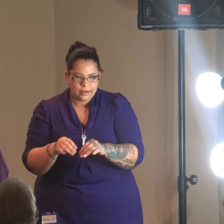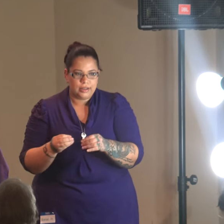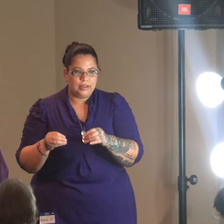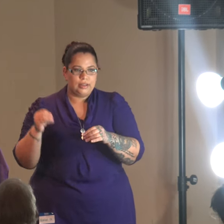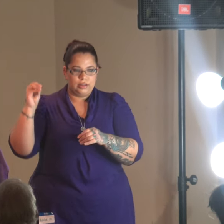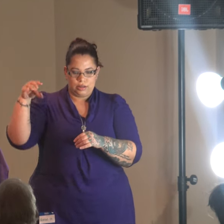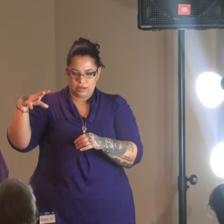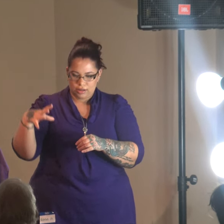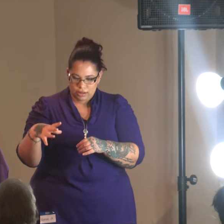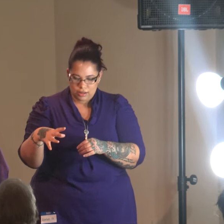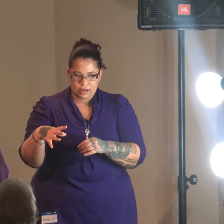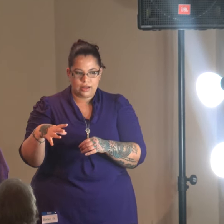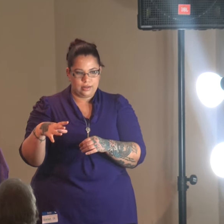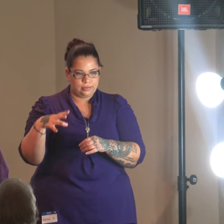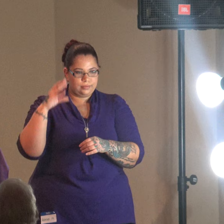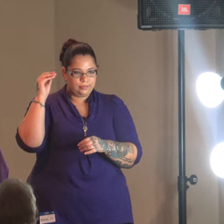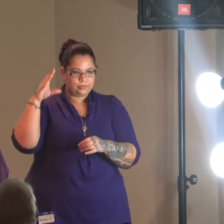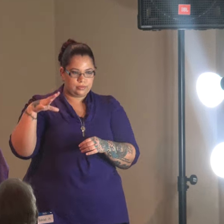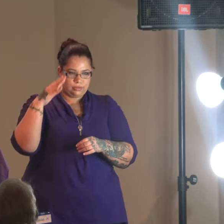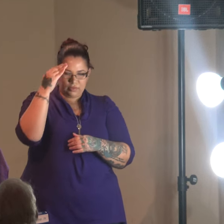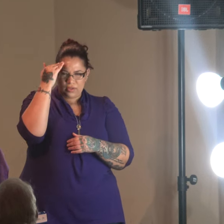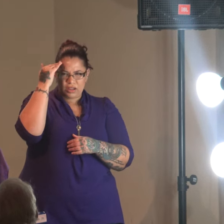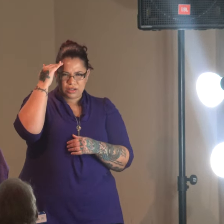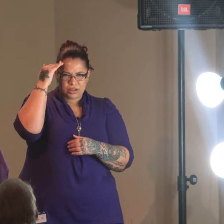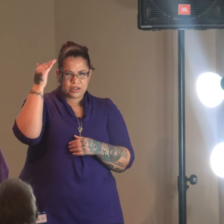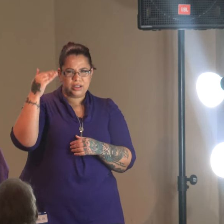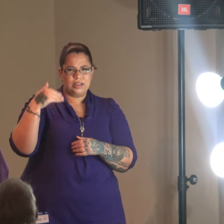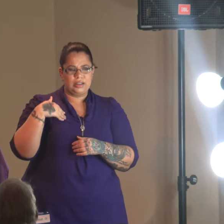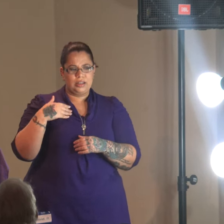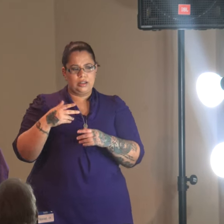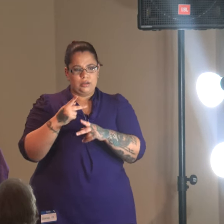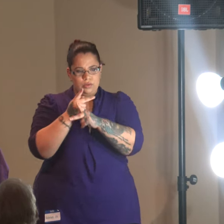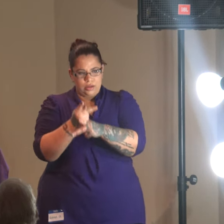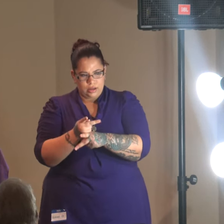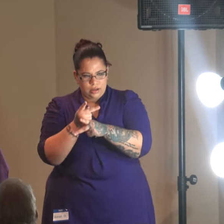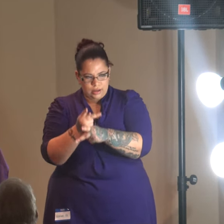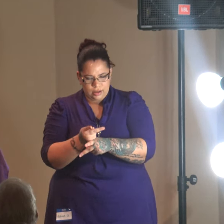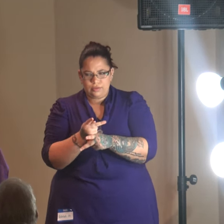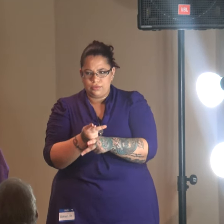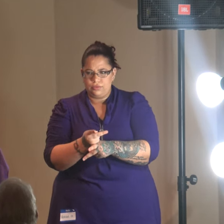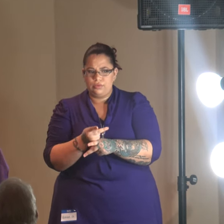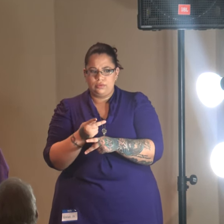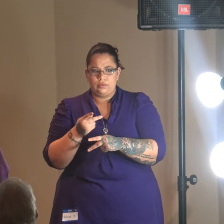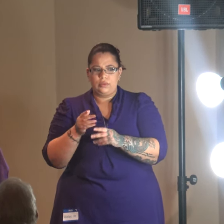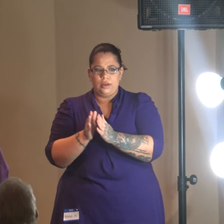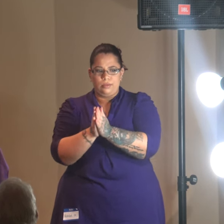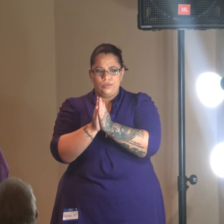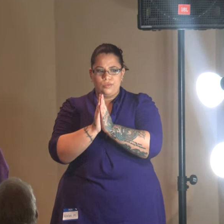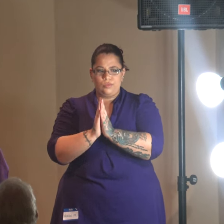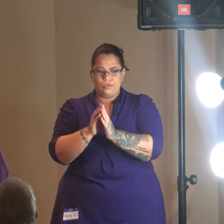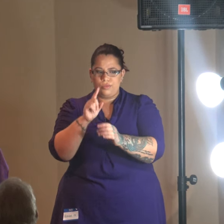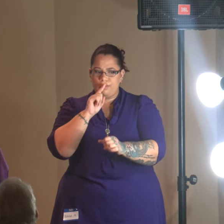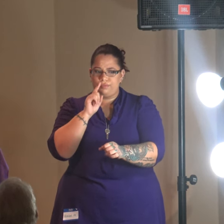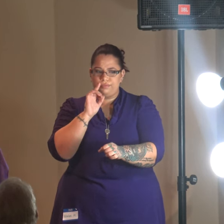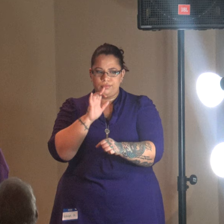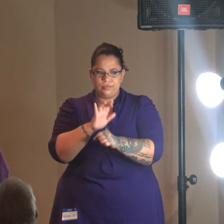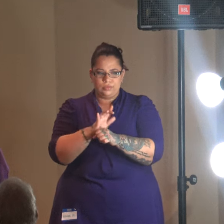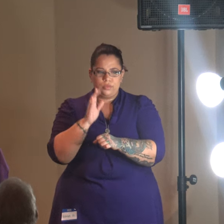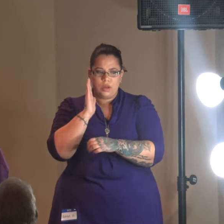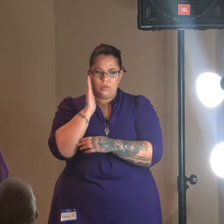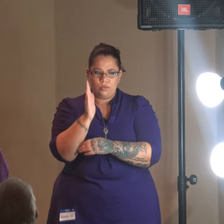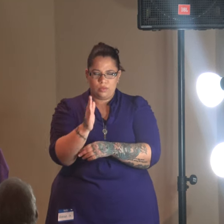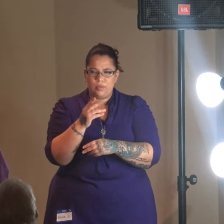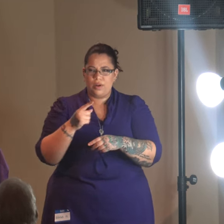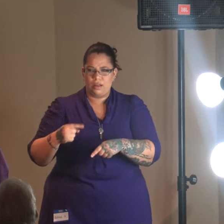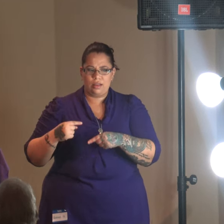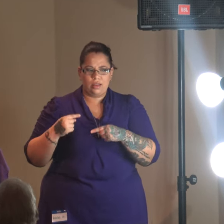my consciousness that I'm using to do that. So how? I pray affirmatively about the situation. I pray